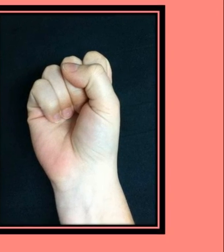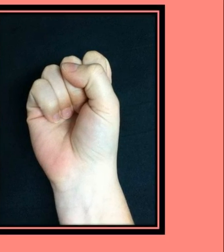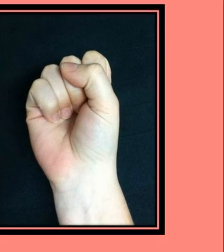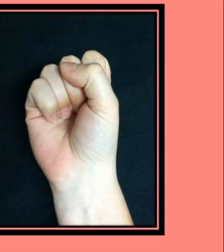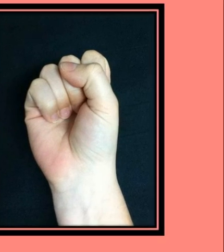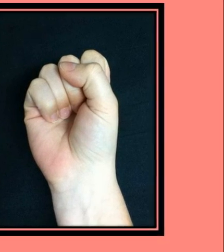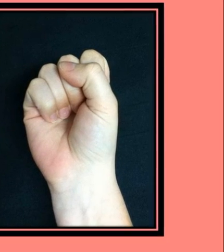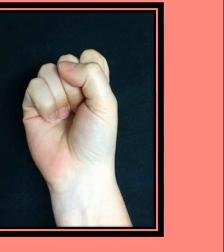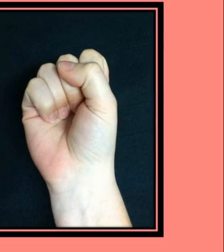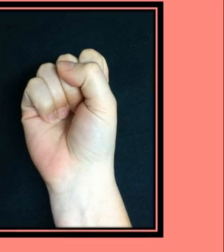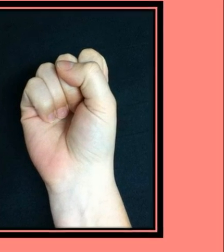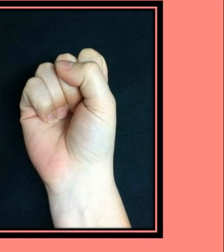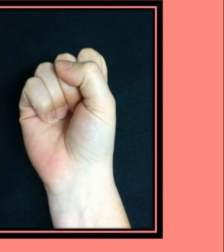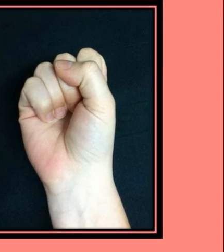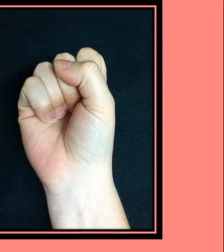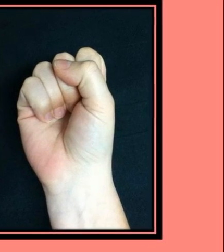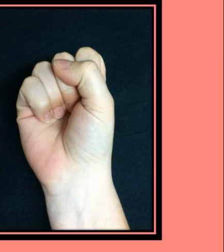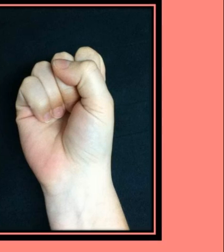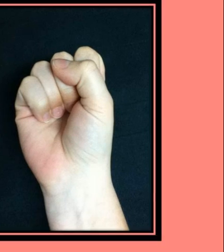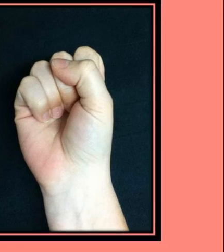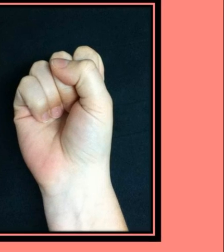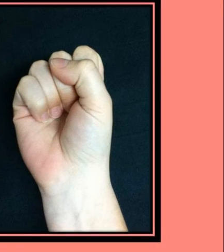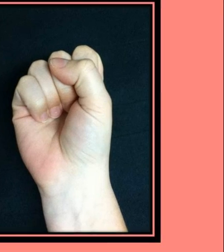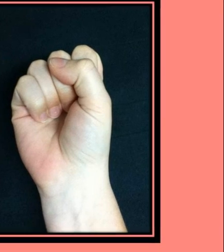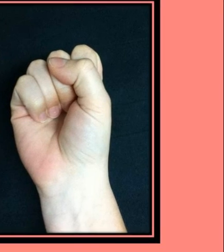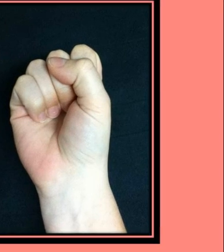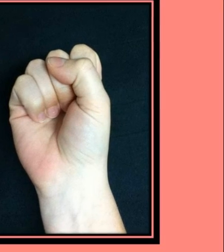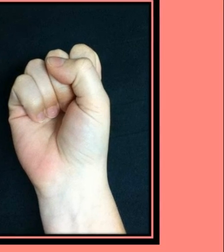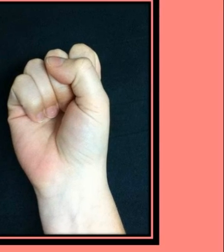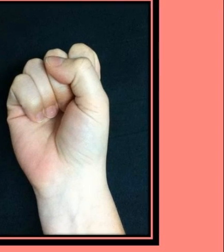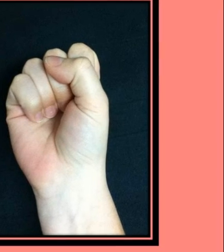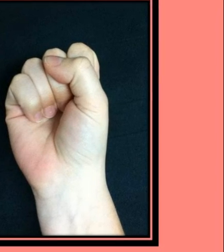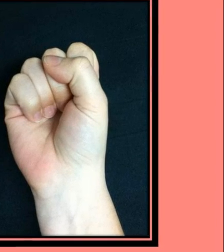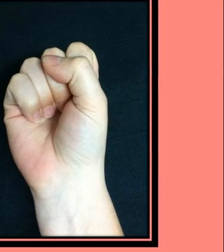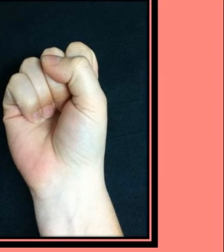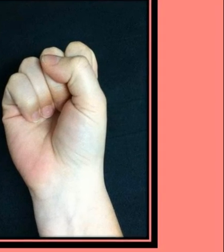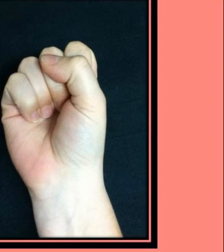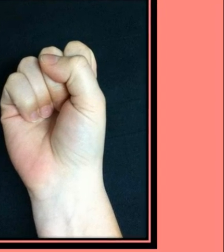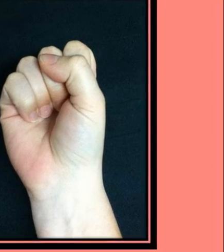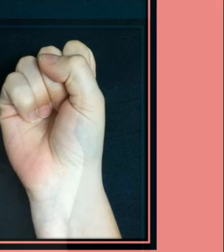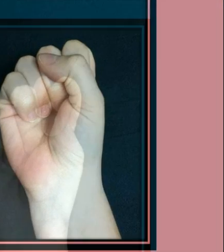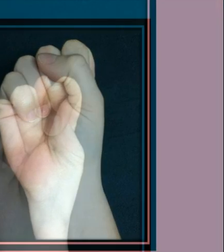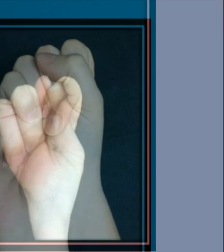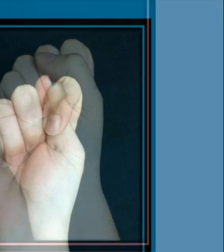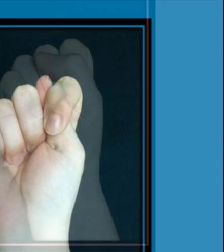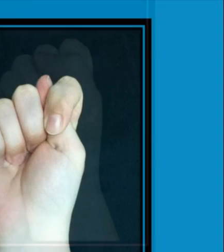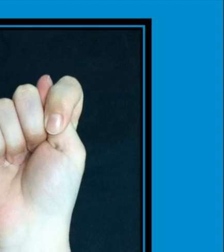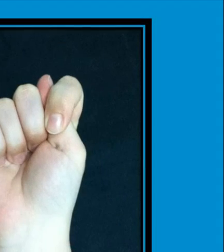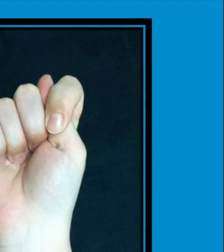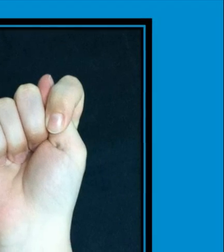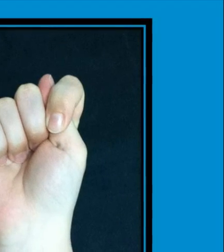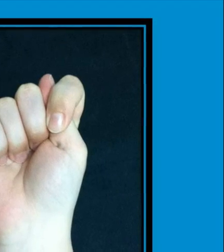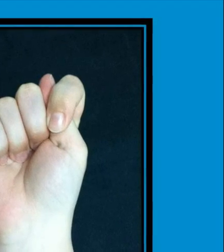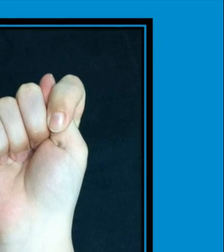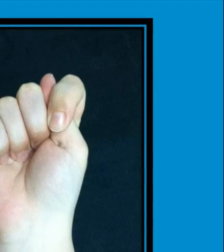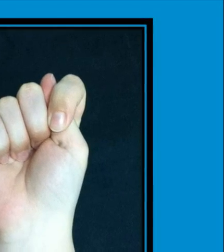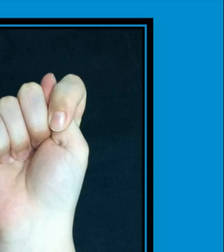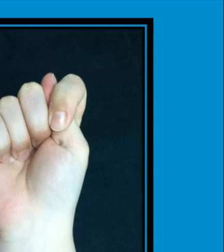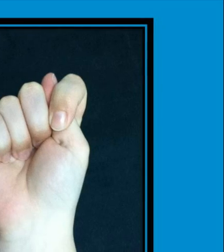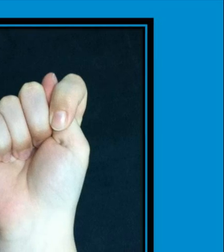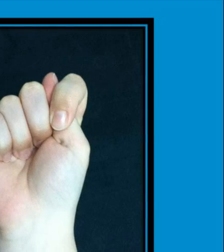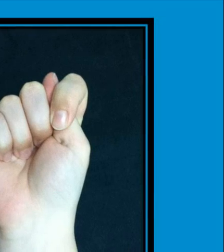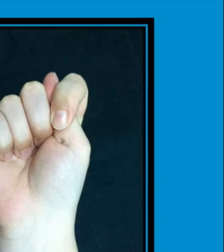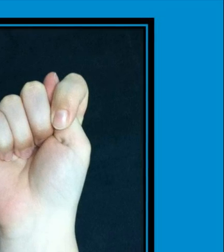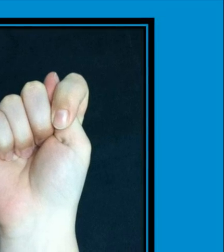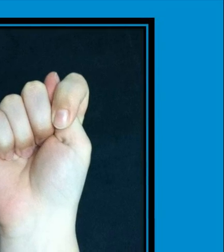fist. Then have your thumb laid diagonally on your index and middle finger. T is for